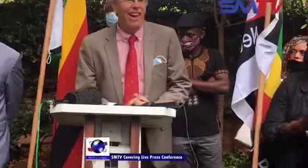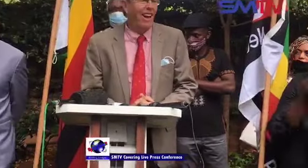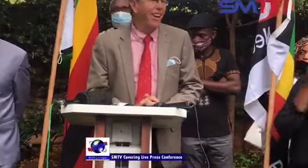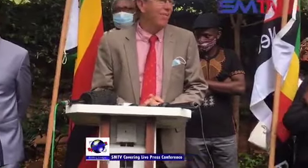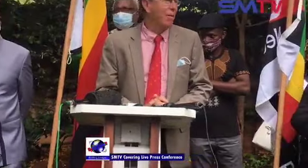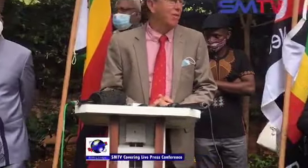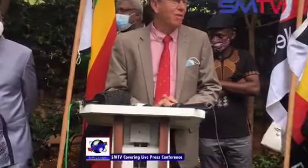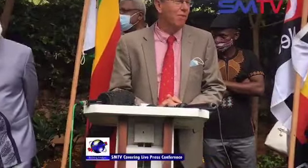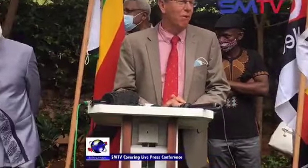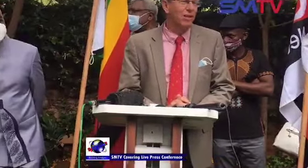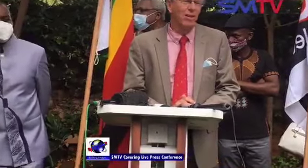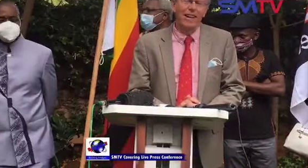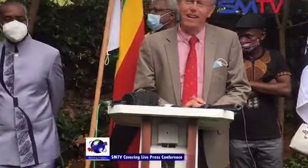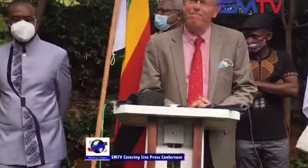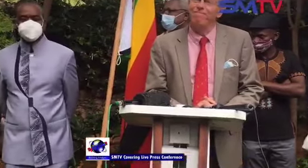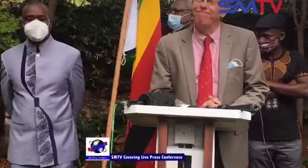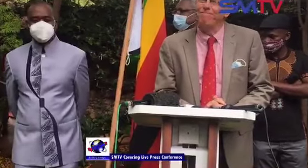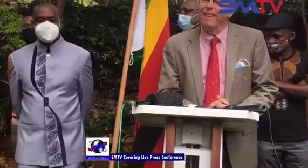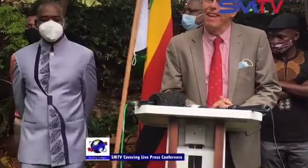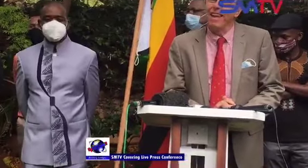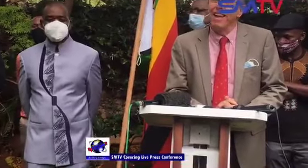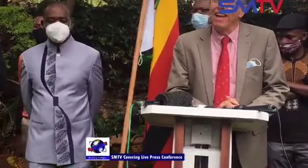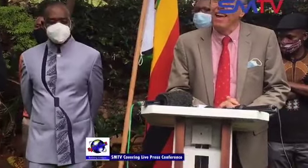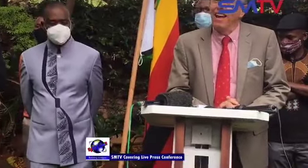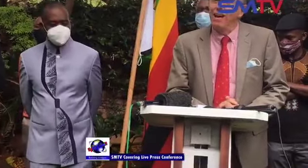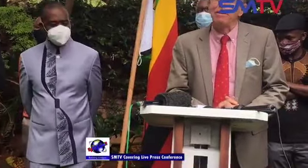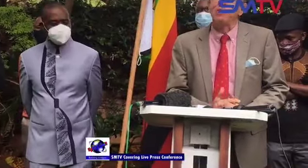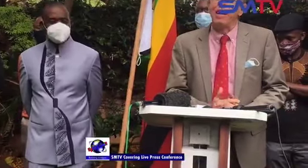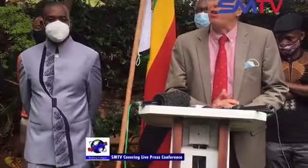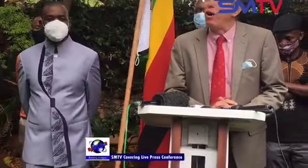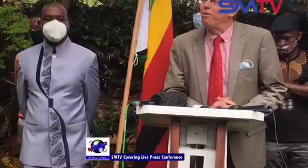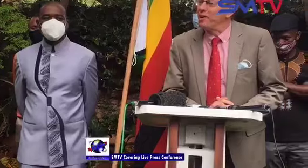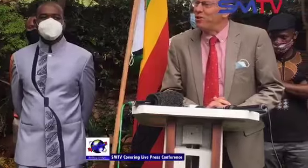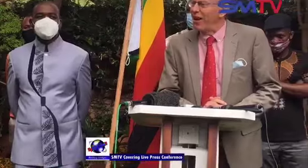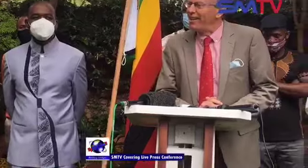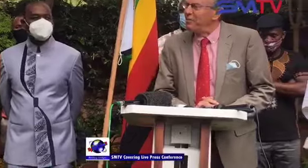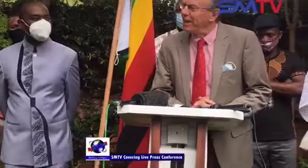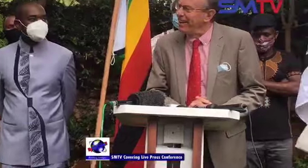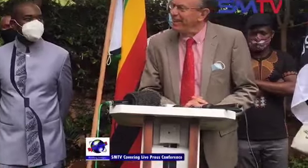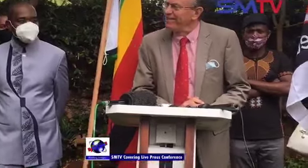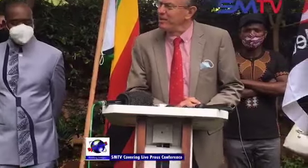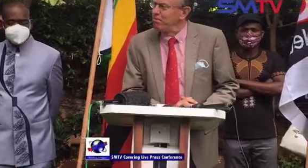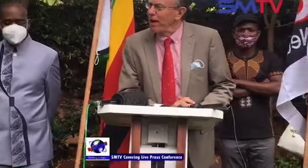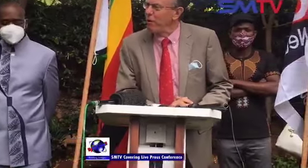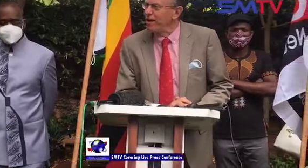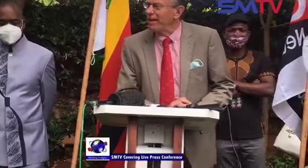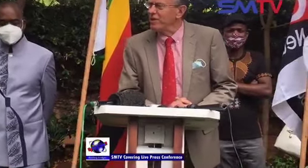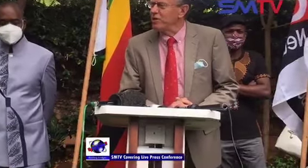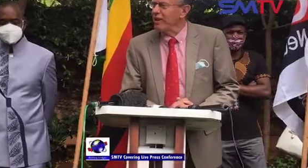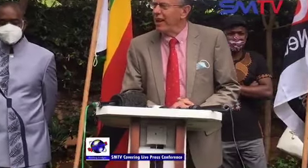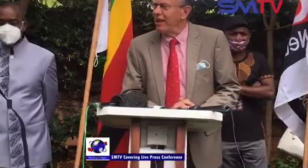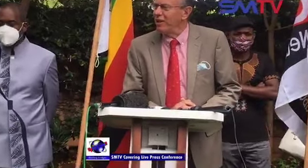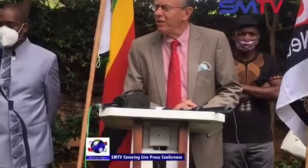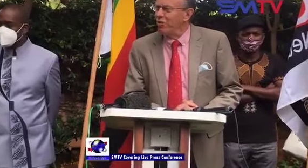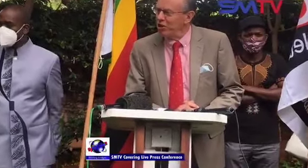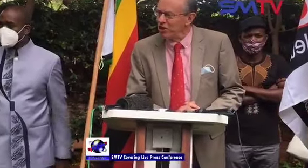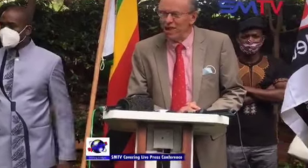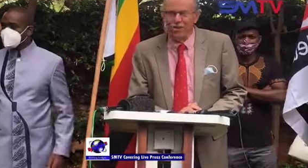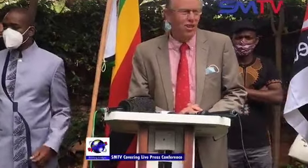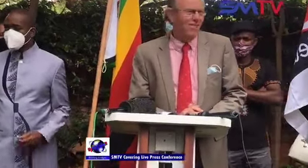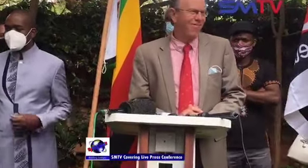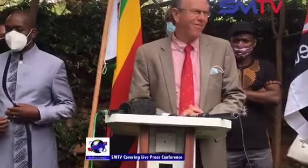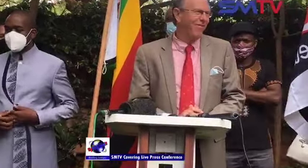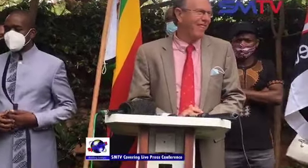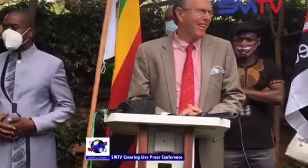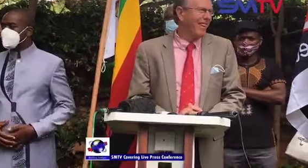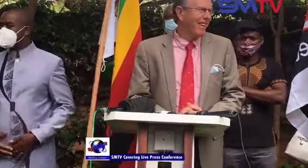colleagues and members of the press today. Let me state the obvious right at the beginning. Zimbabwe is a rich